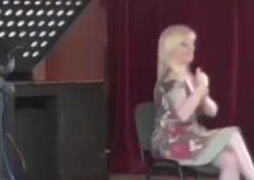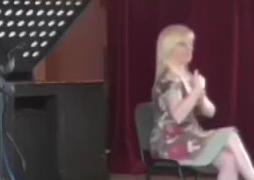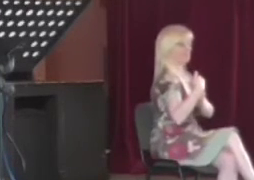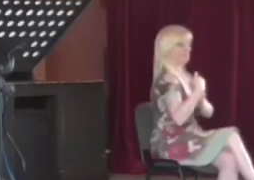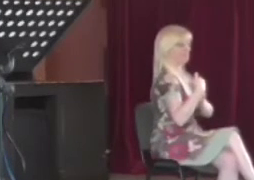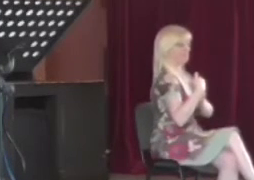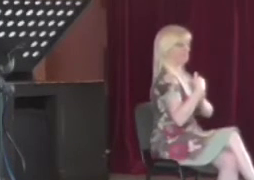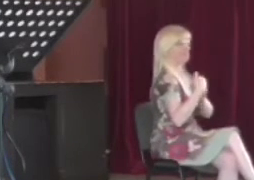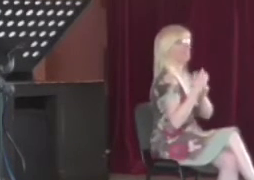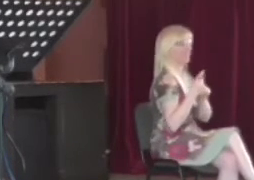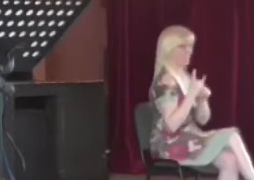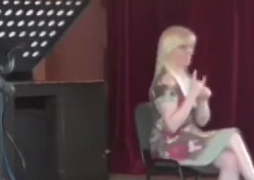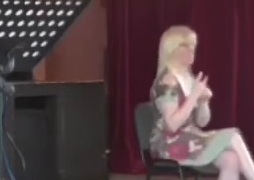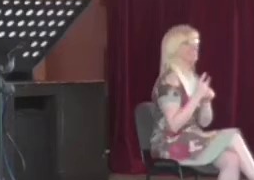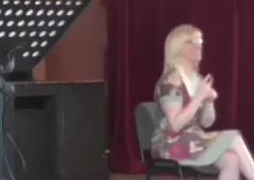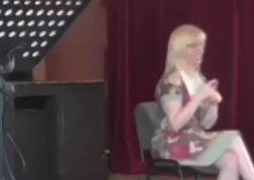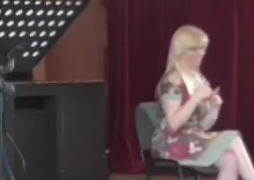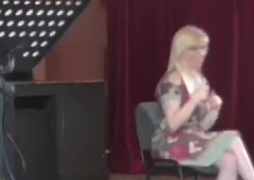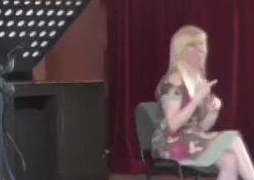And at work, and I thought,